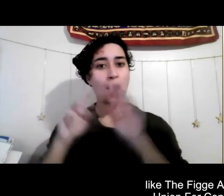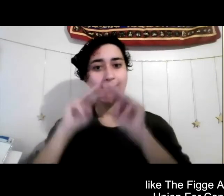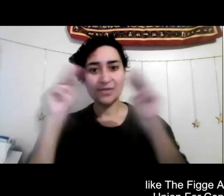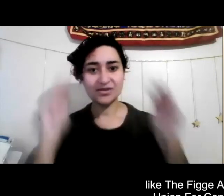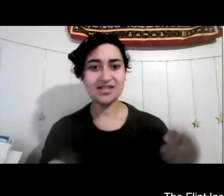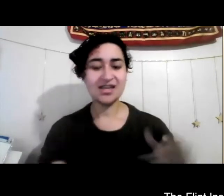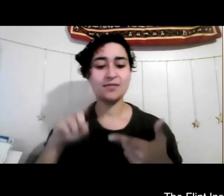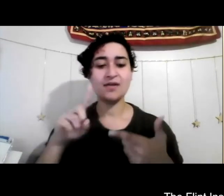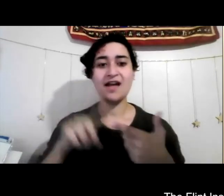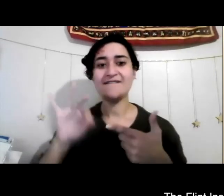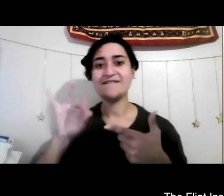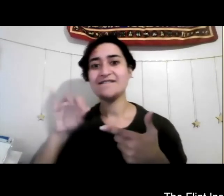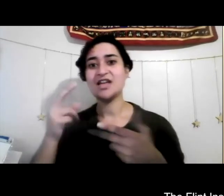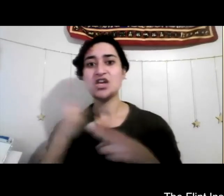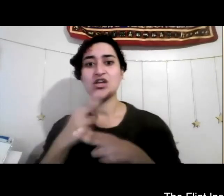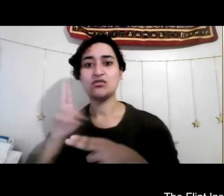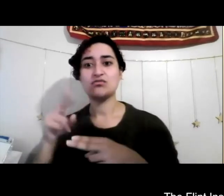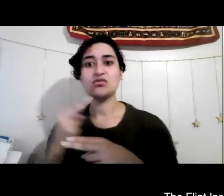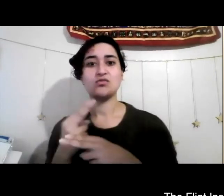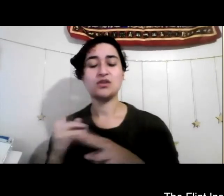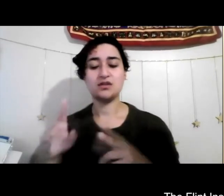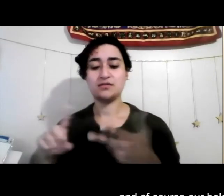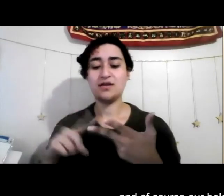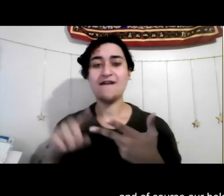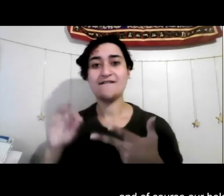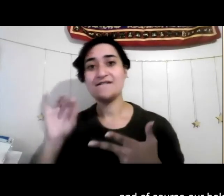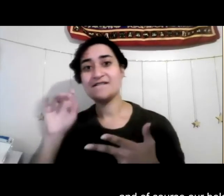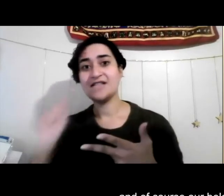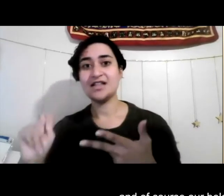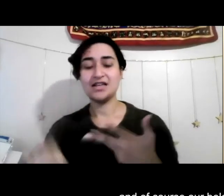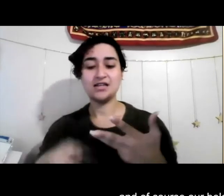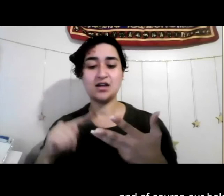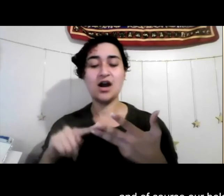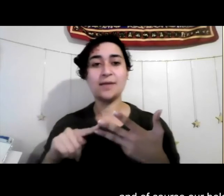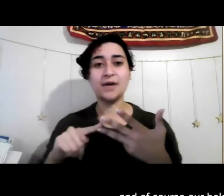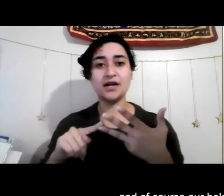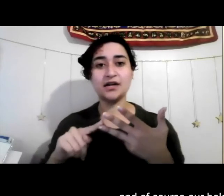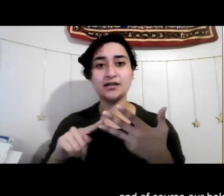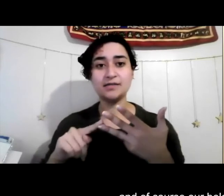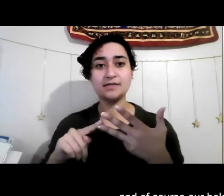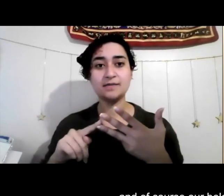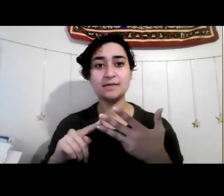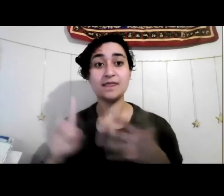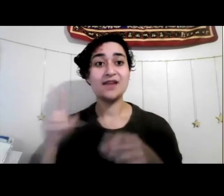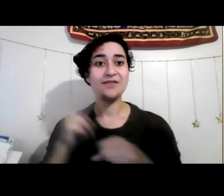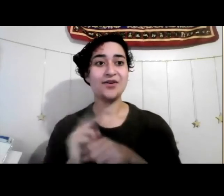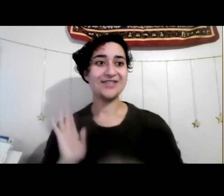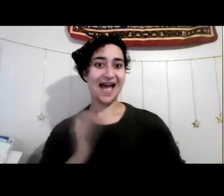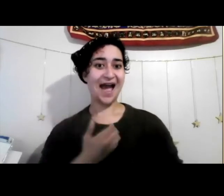Art, the Flint Institute of Arts, and of course, our beloved Studio Museum.